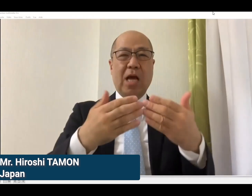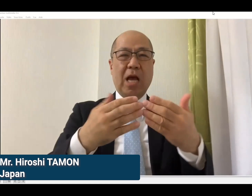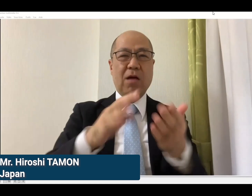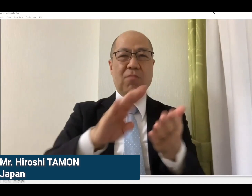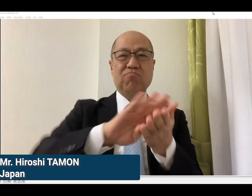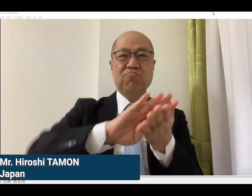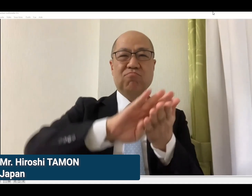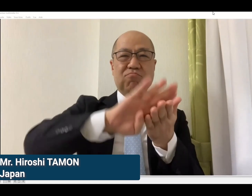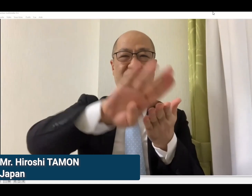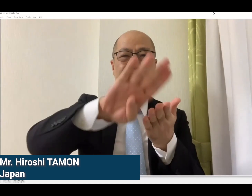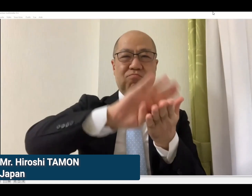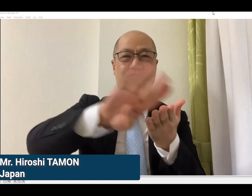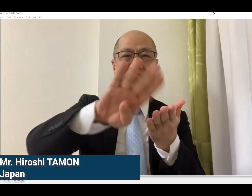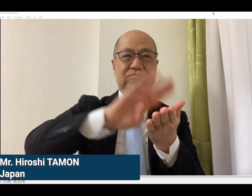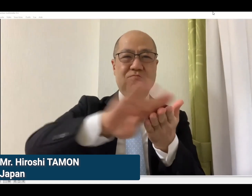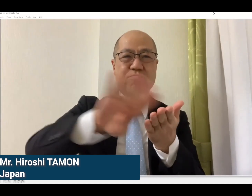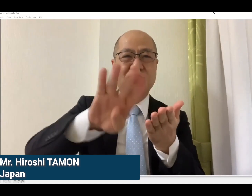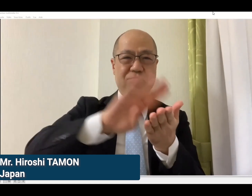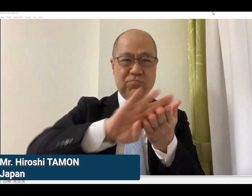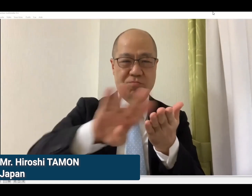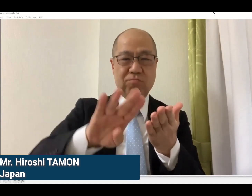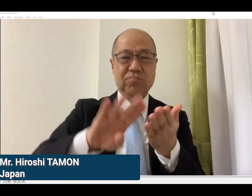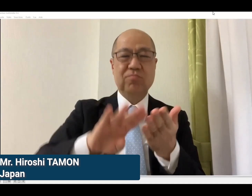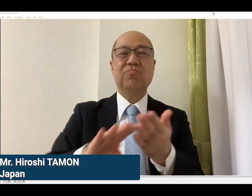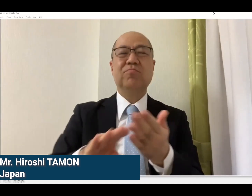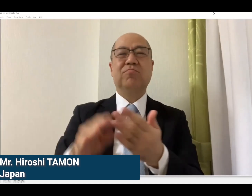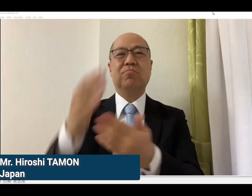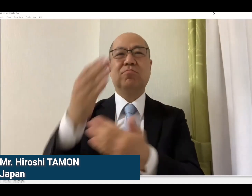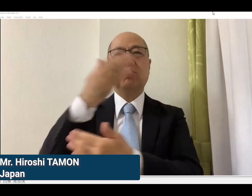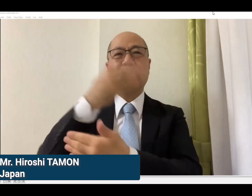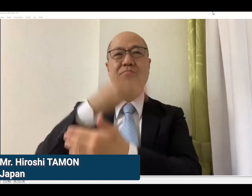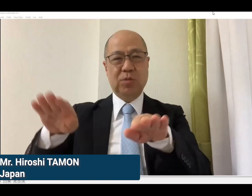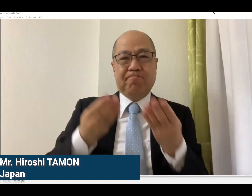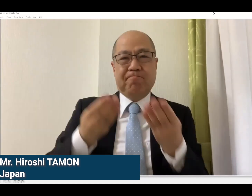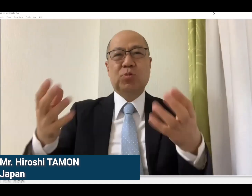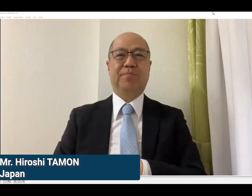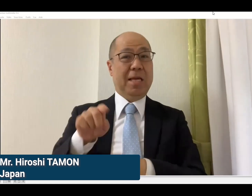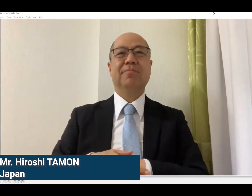children with disabilities using the CRPD. These are my motivations.